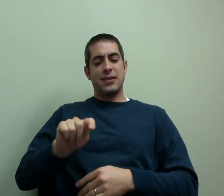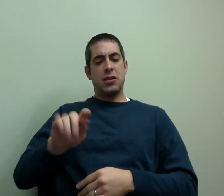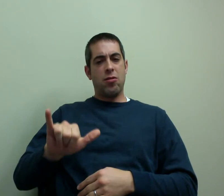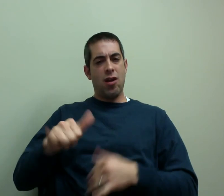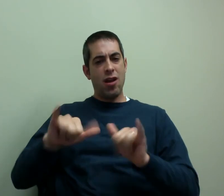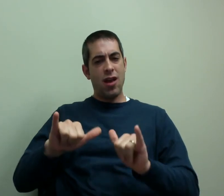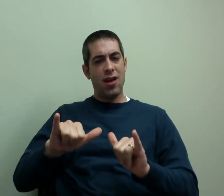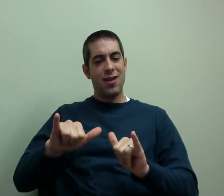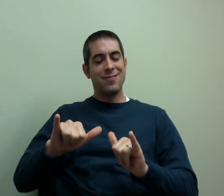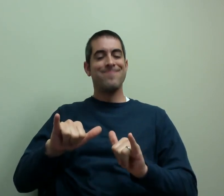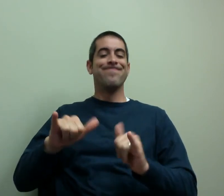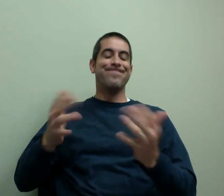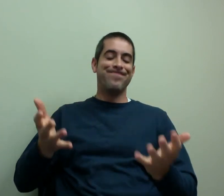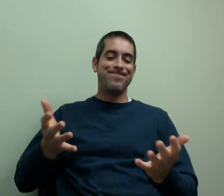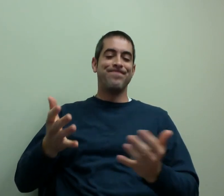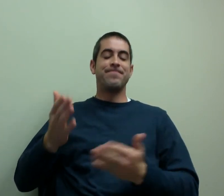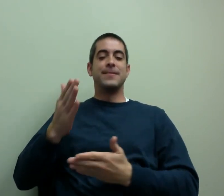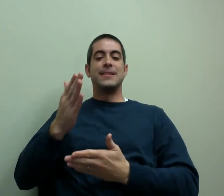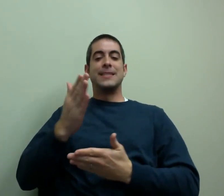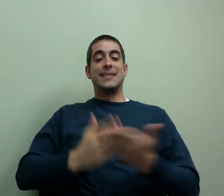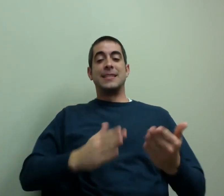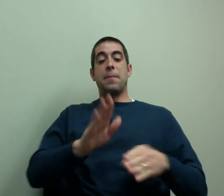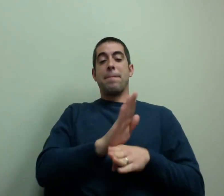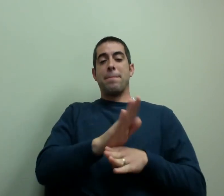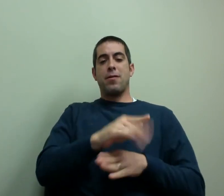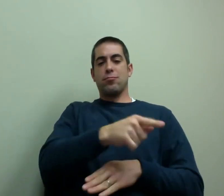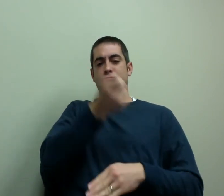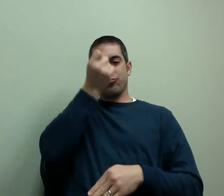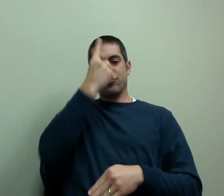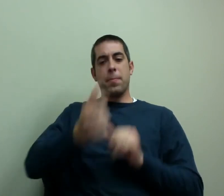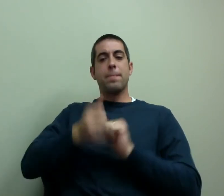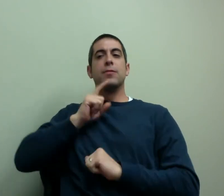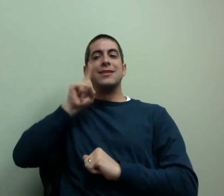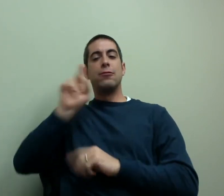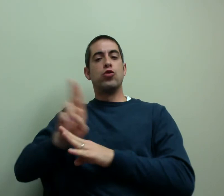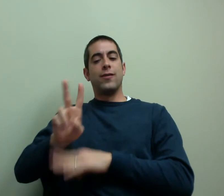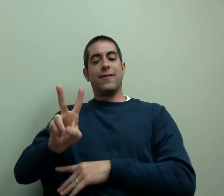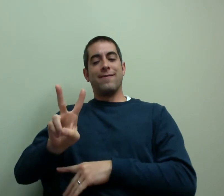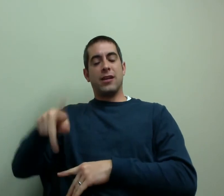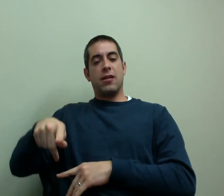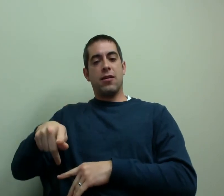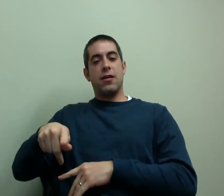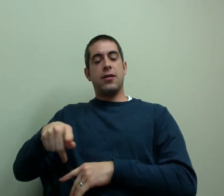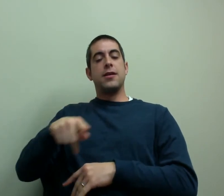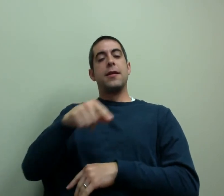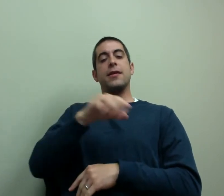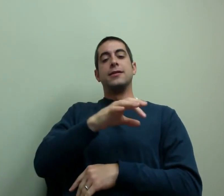work and/or employees don't know how to use the equipment. The proposed solution, the League for the Blind